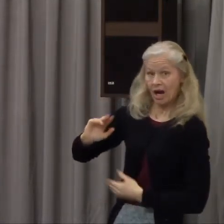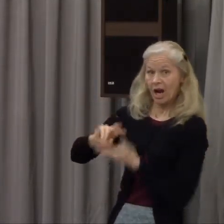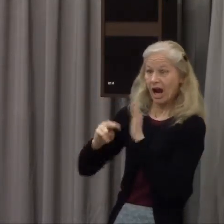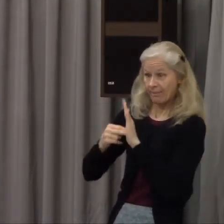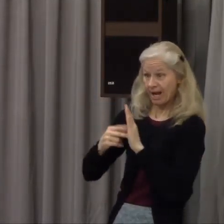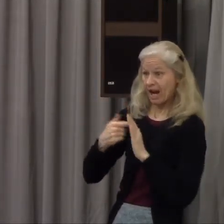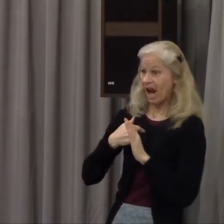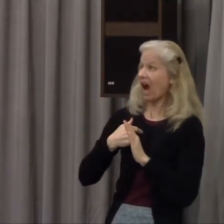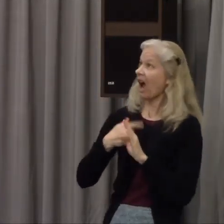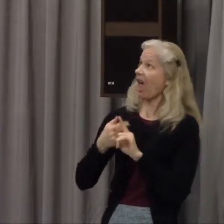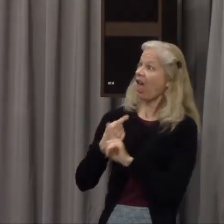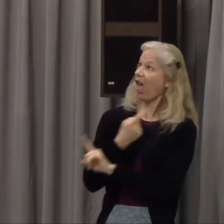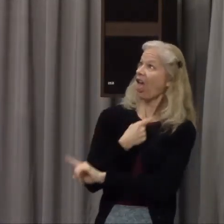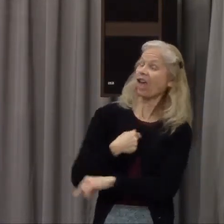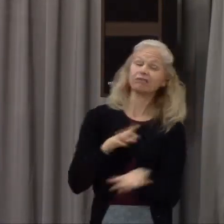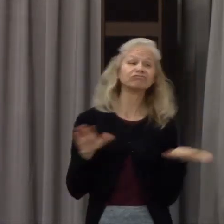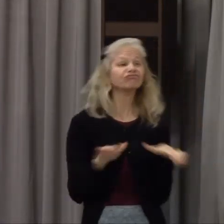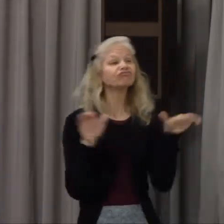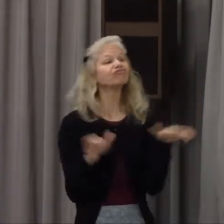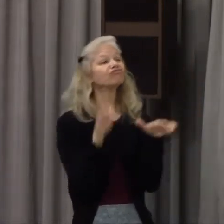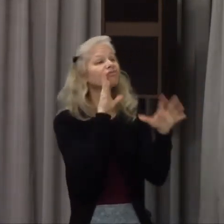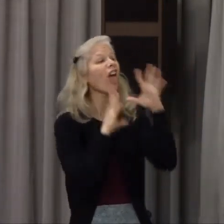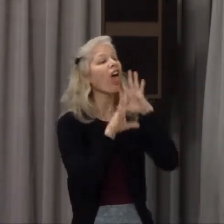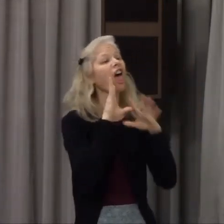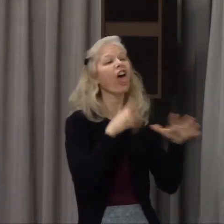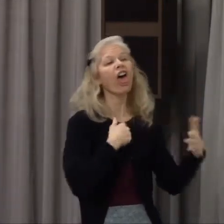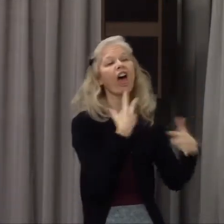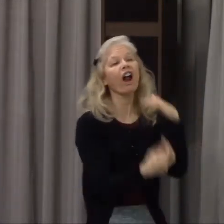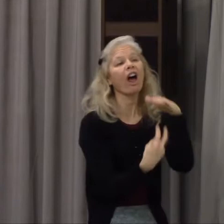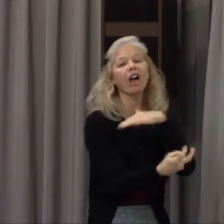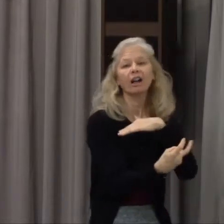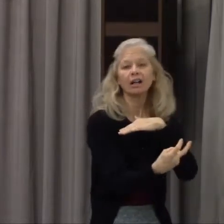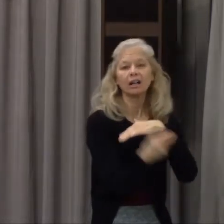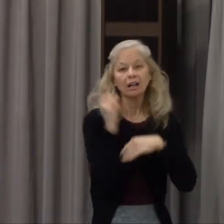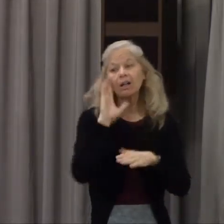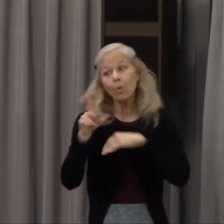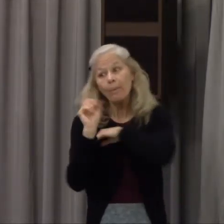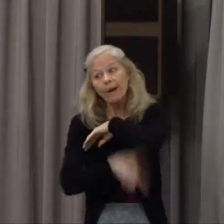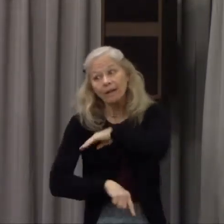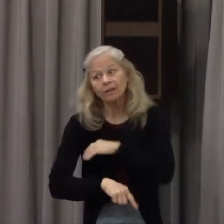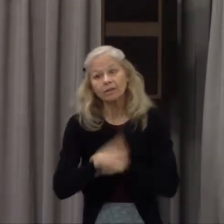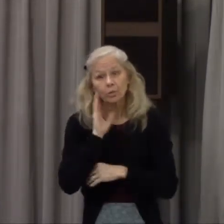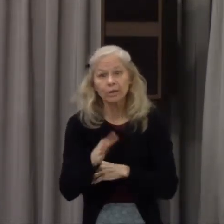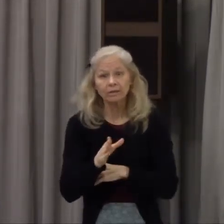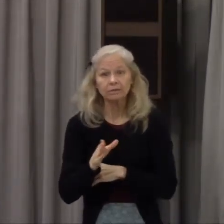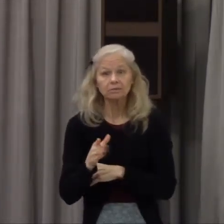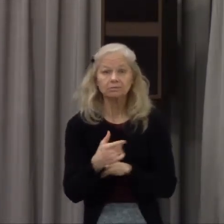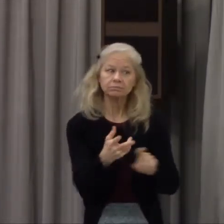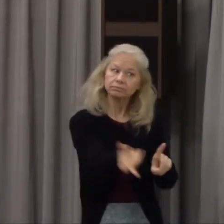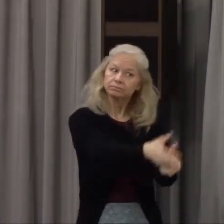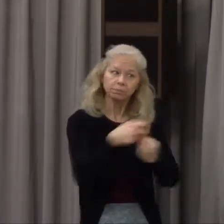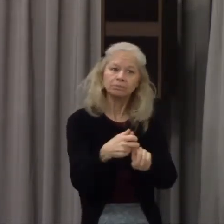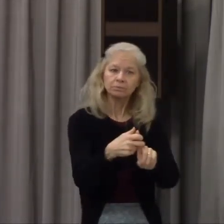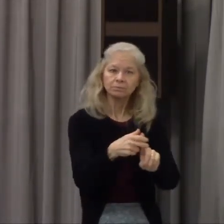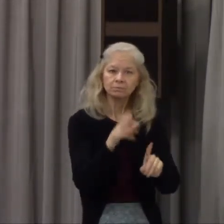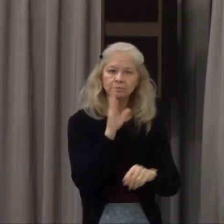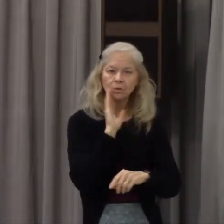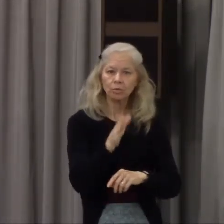what? The sword of my mouth. I'm going to judge them. I'm going to judge them if they